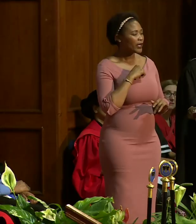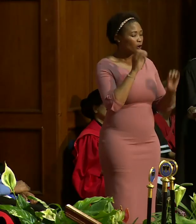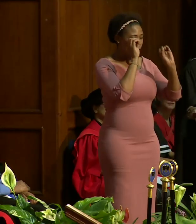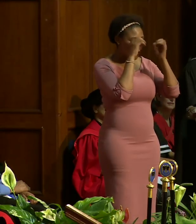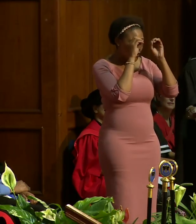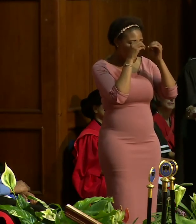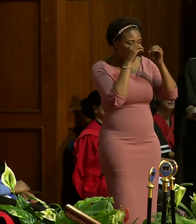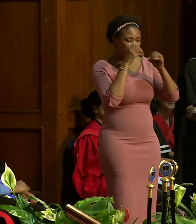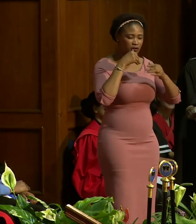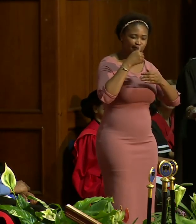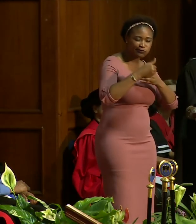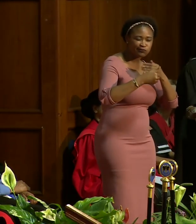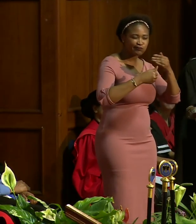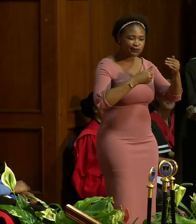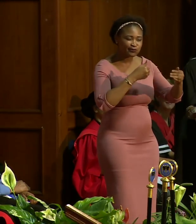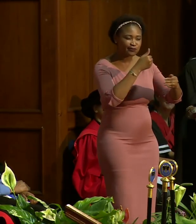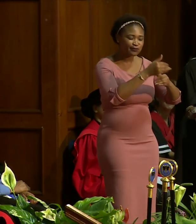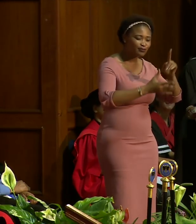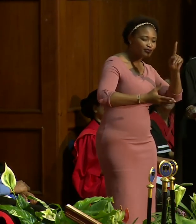Googled our way to success.